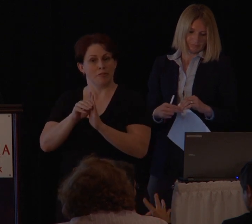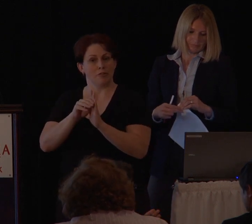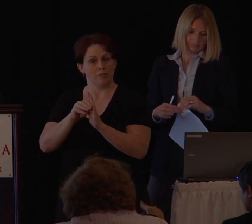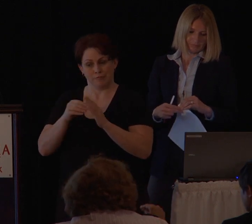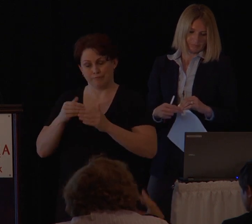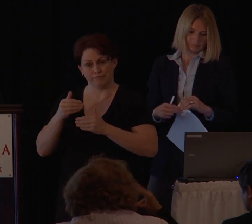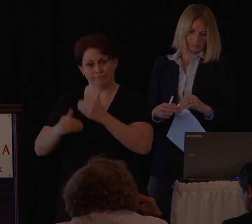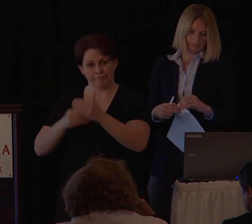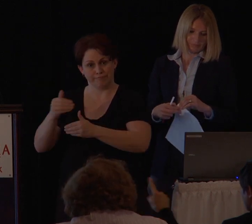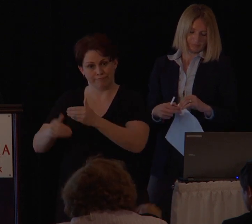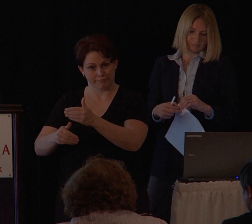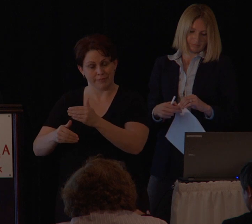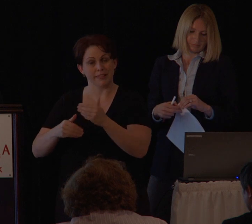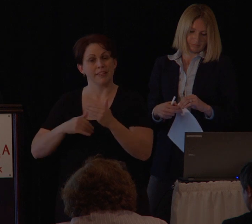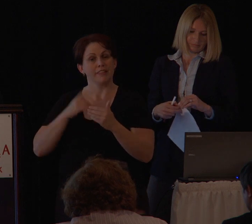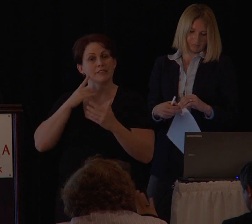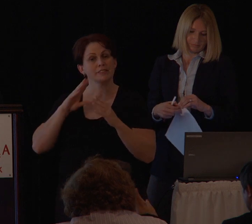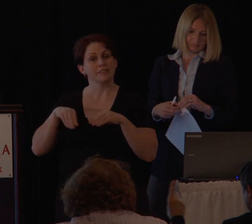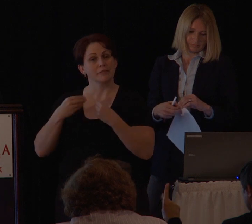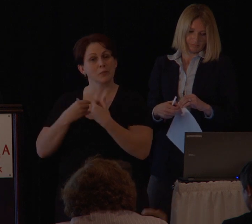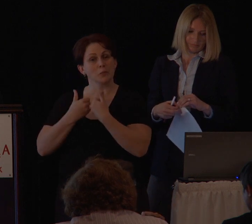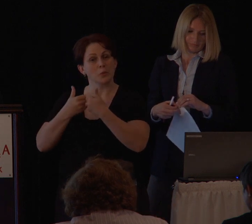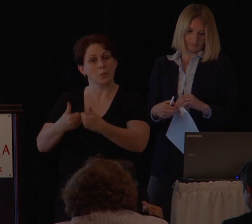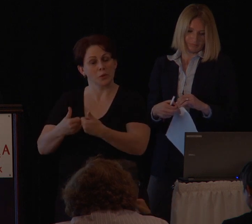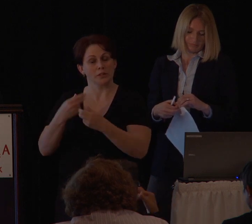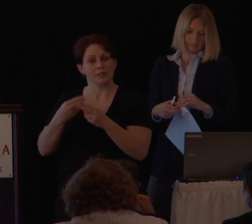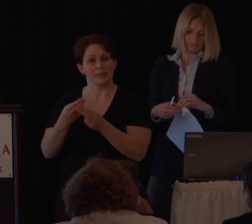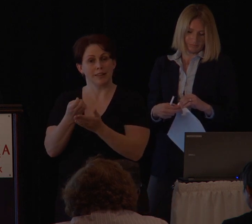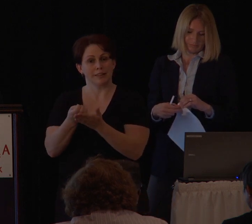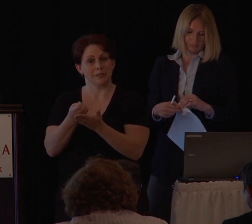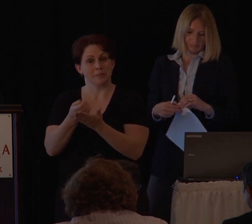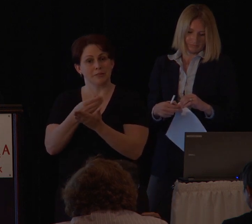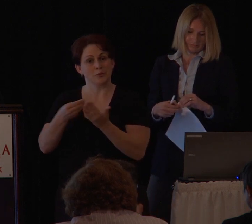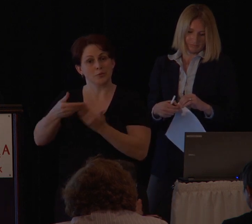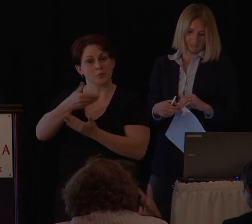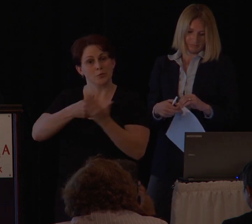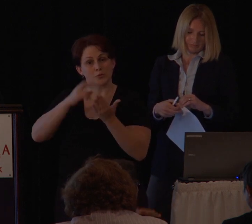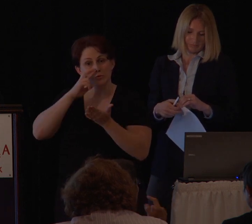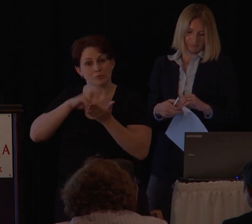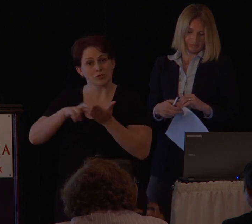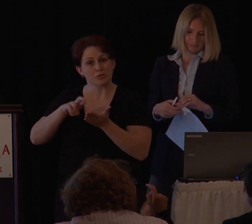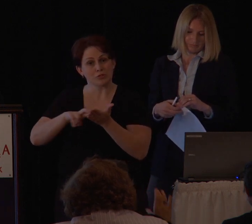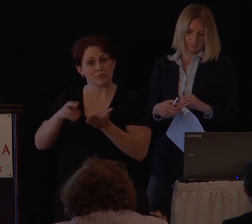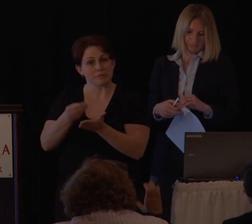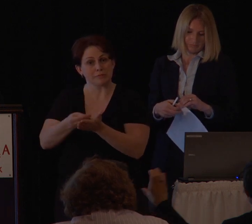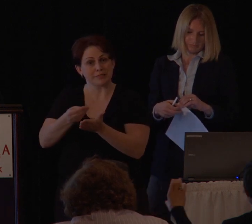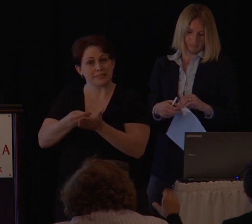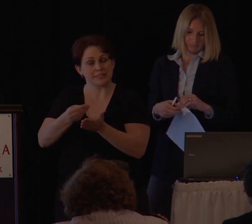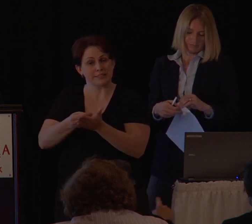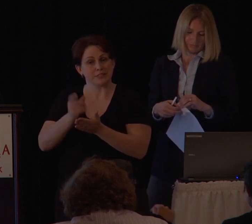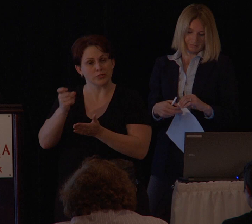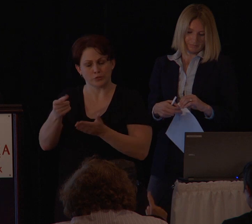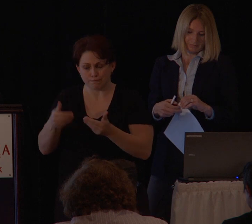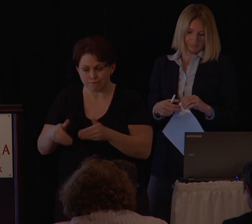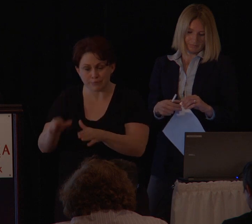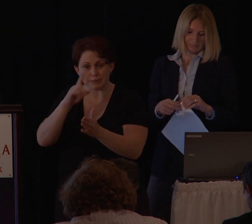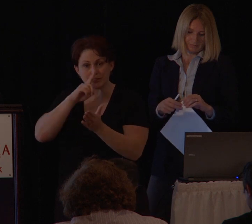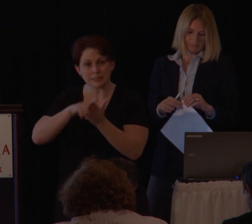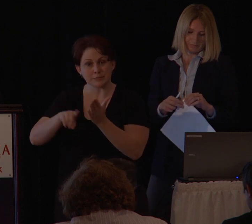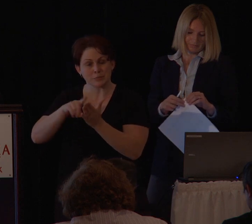awarded the Economic and Social Research Council funding to explore the social